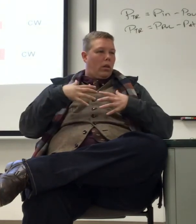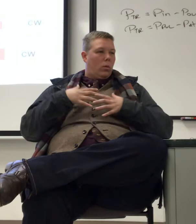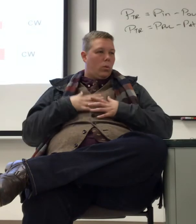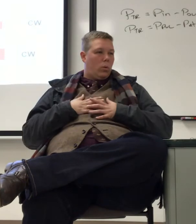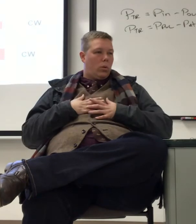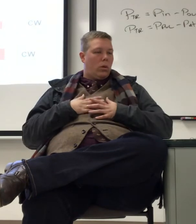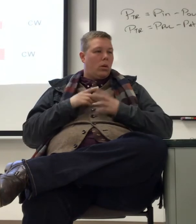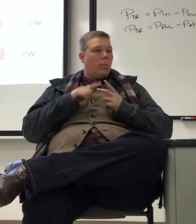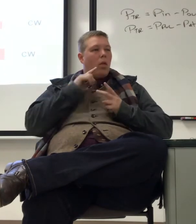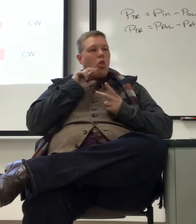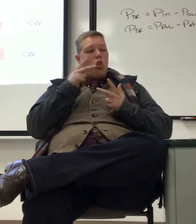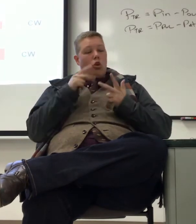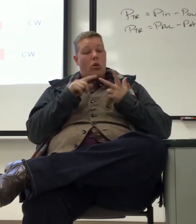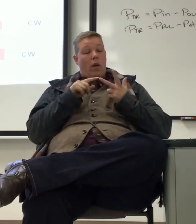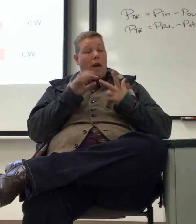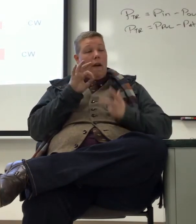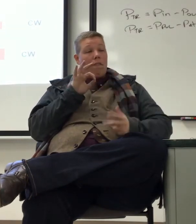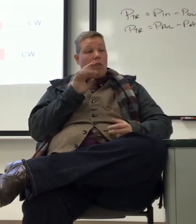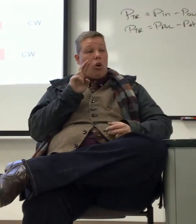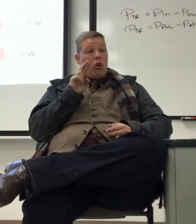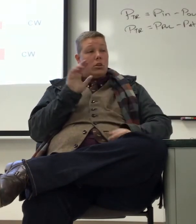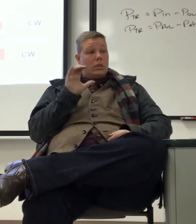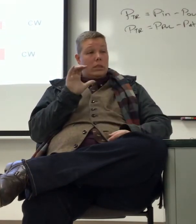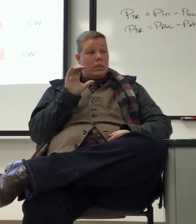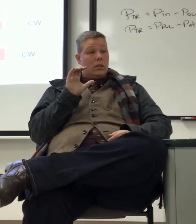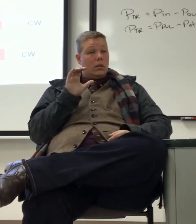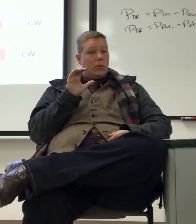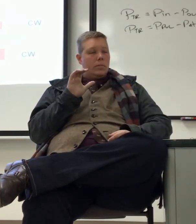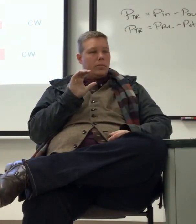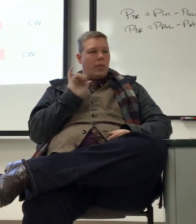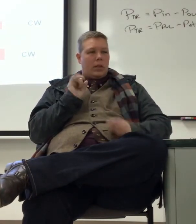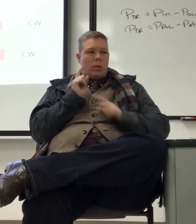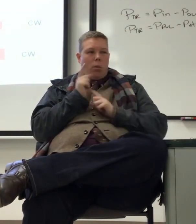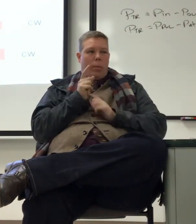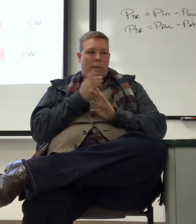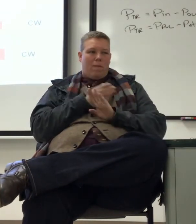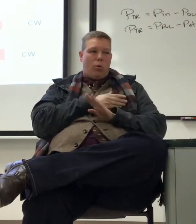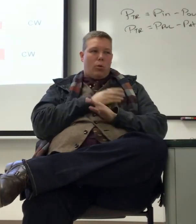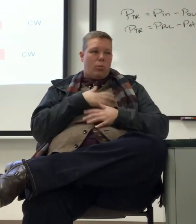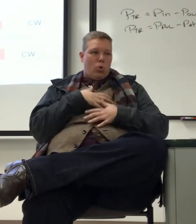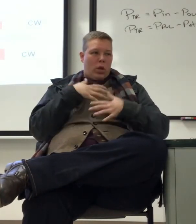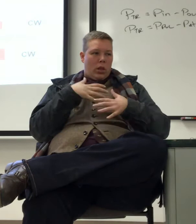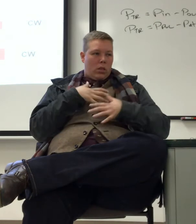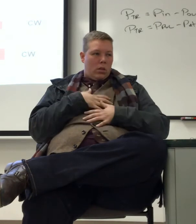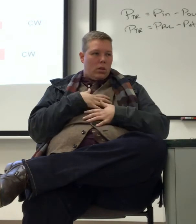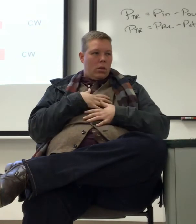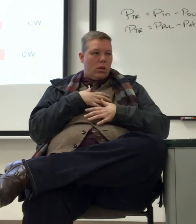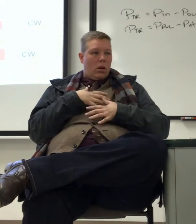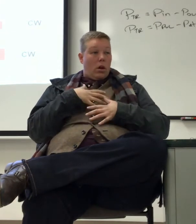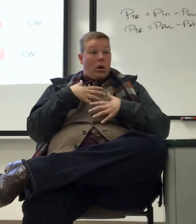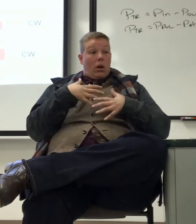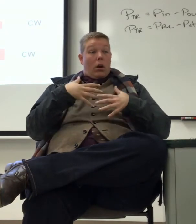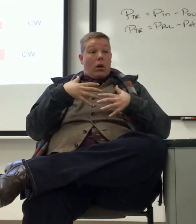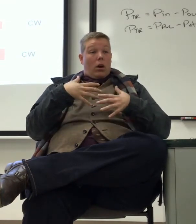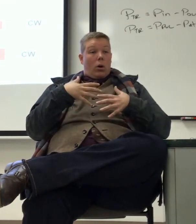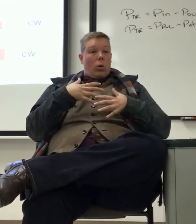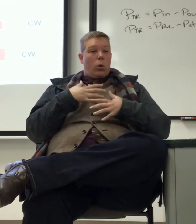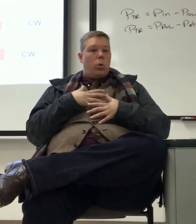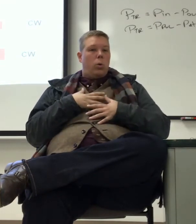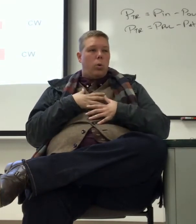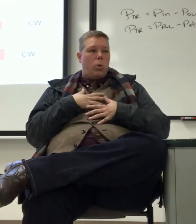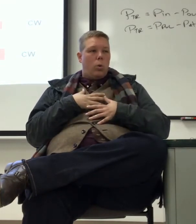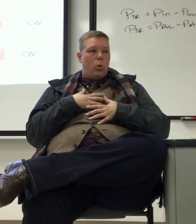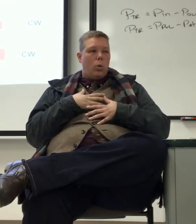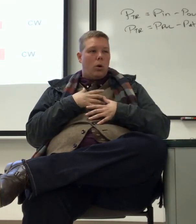1, FRC. Let's consider the moment before you take a breath. Breathe in, breathe out,